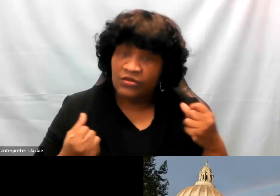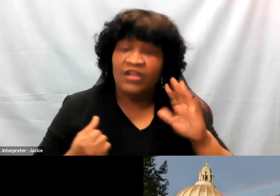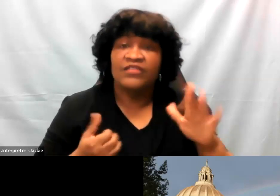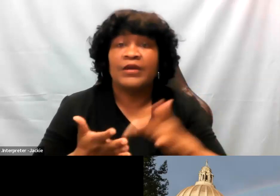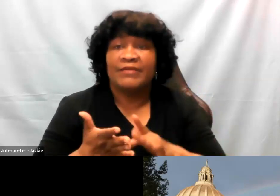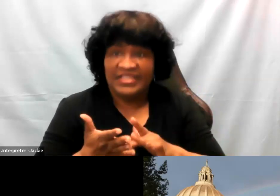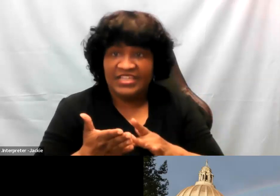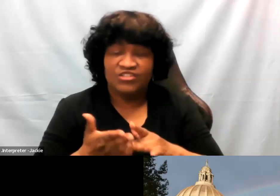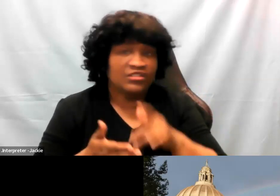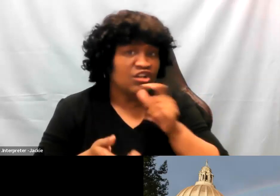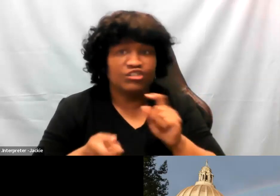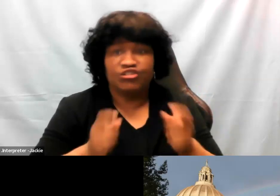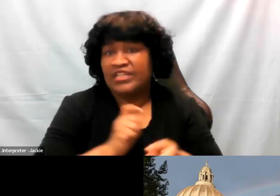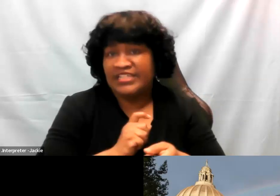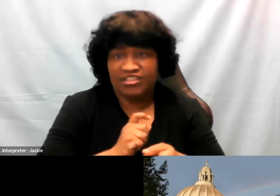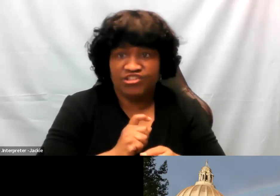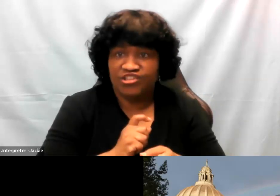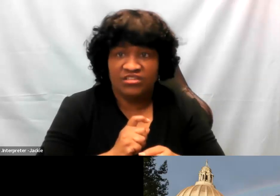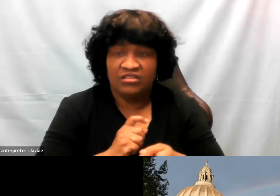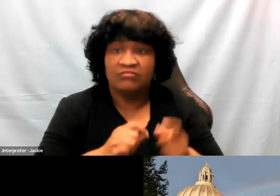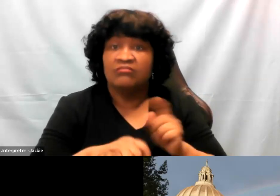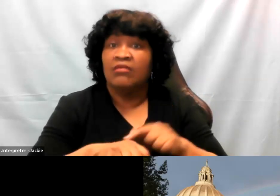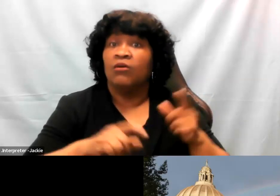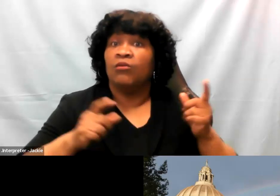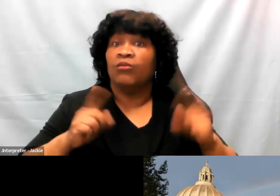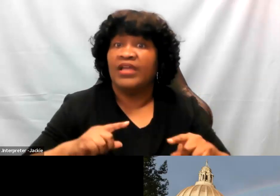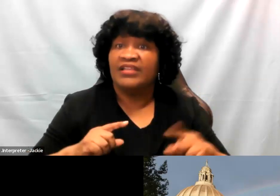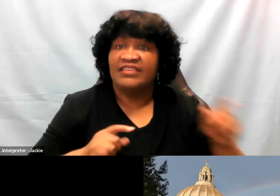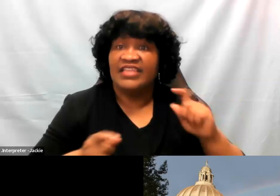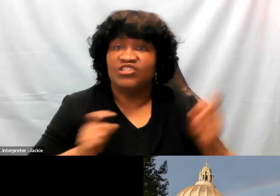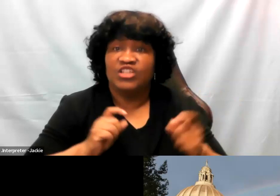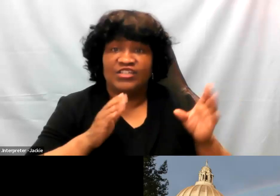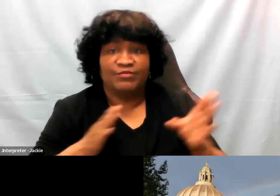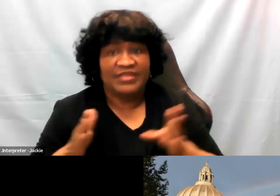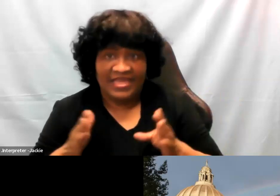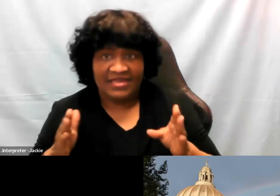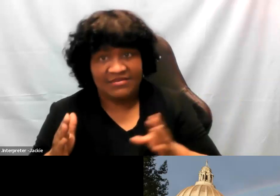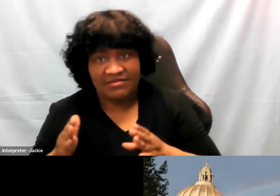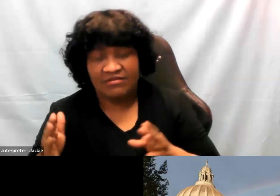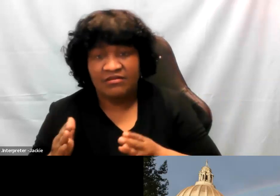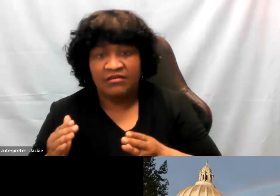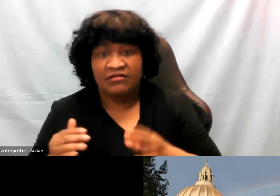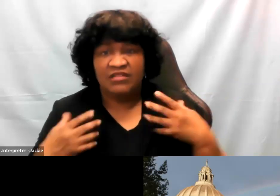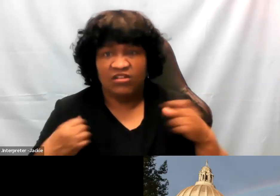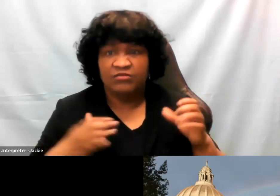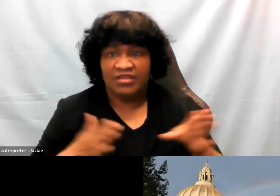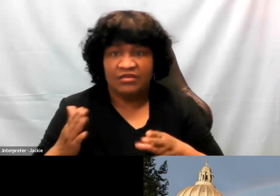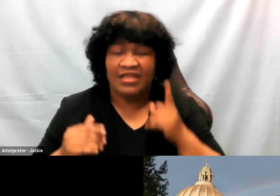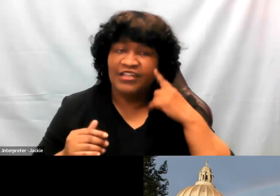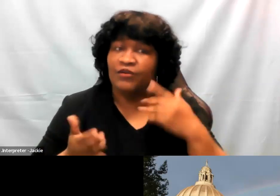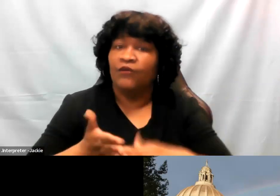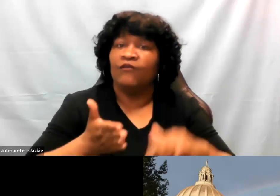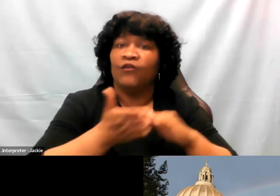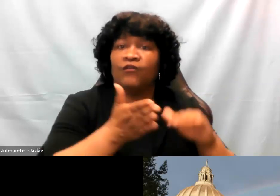medications aren't changed on them when they change plans. And this is something I've heard over and over